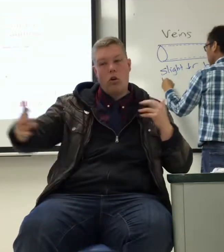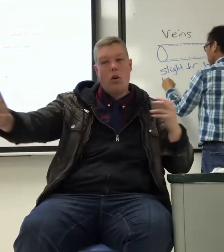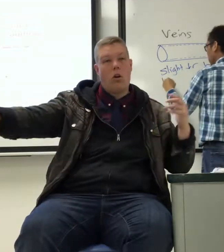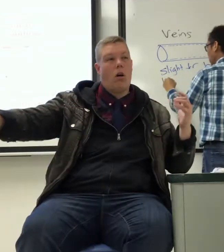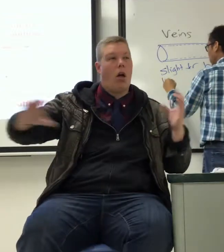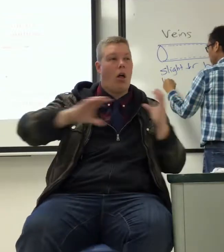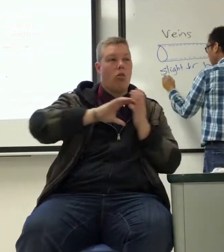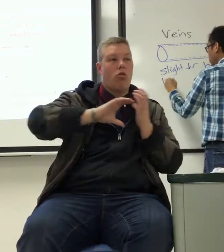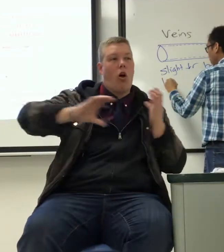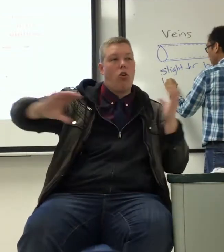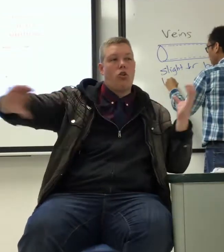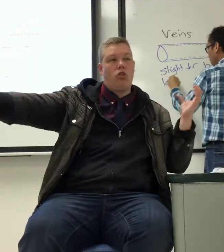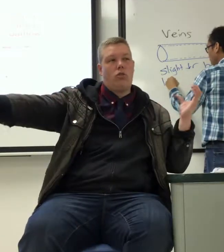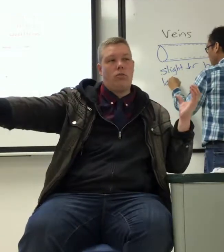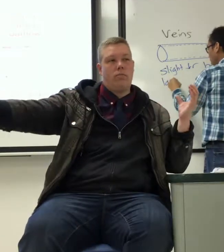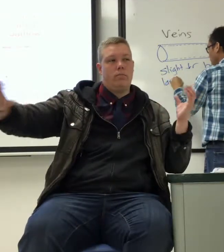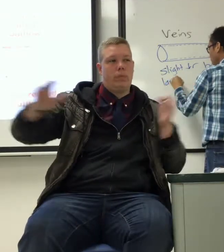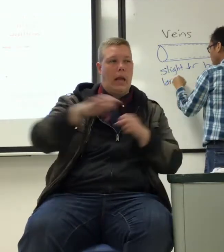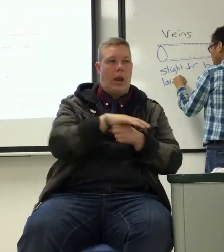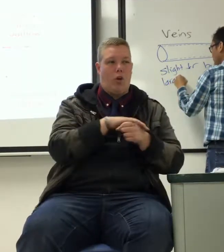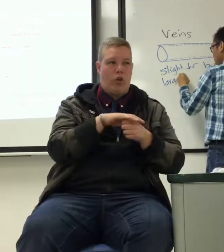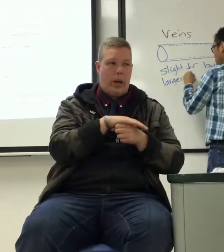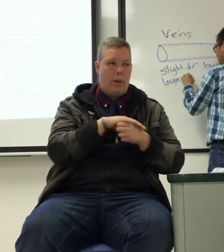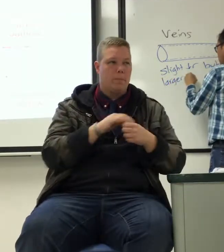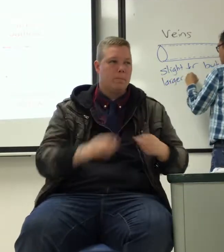larger area.